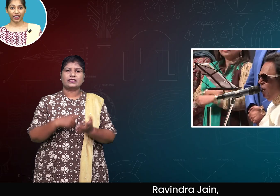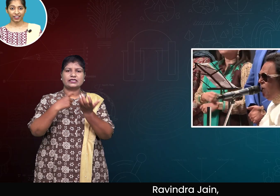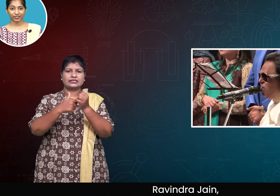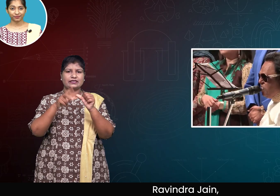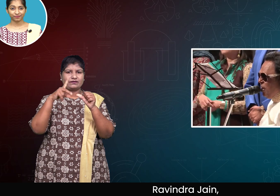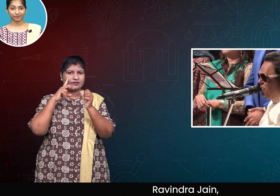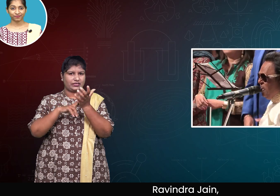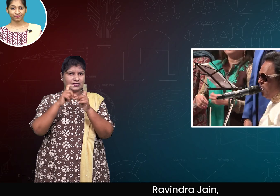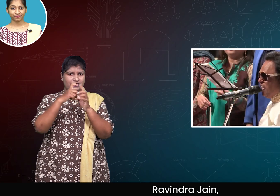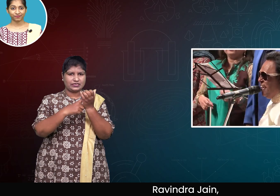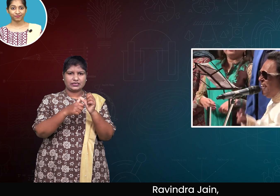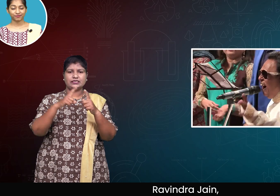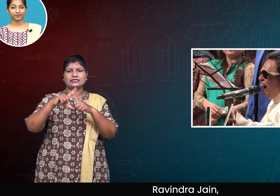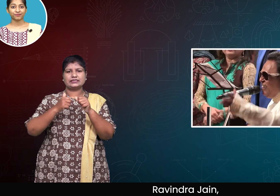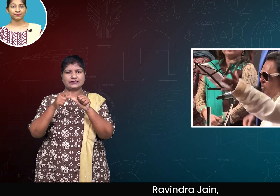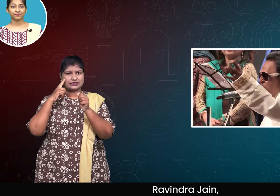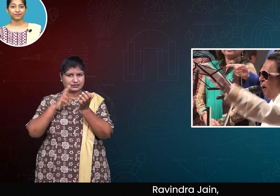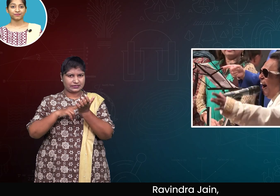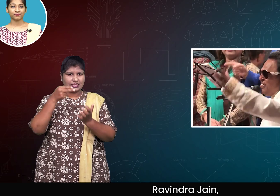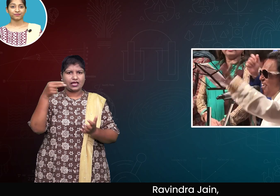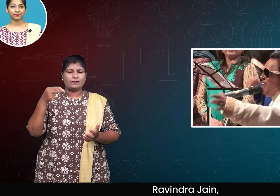Ravindra Jain,